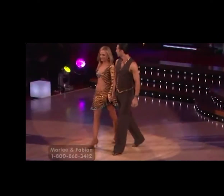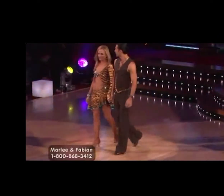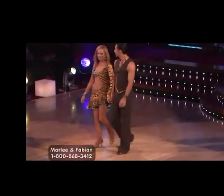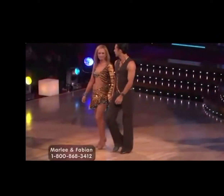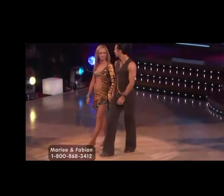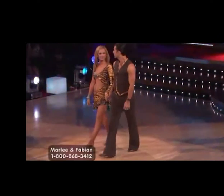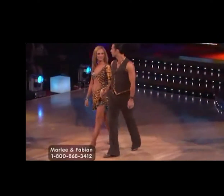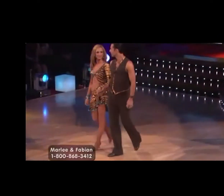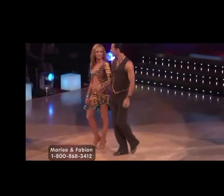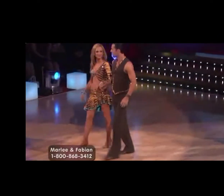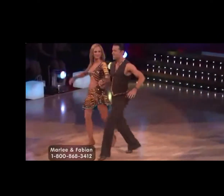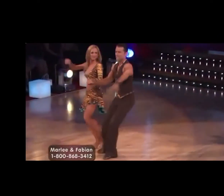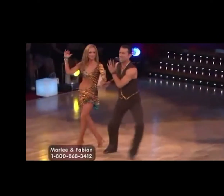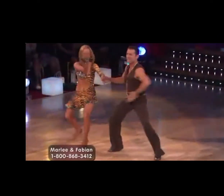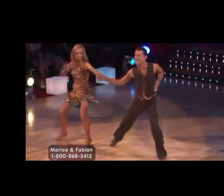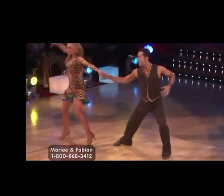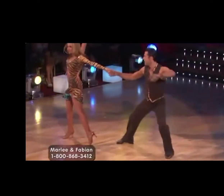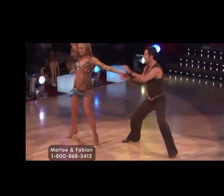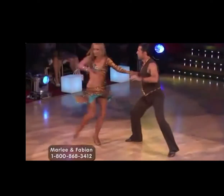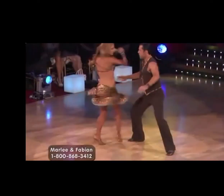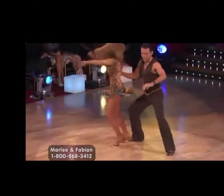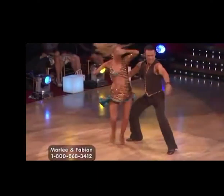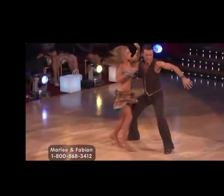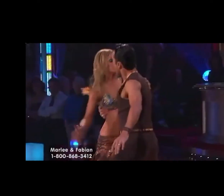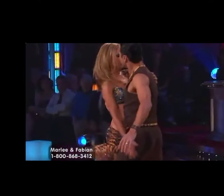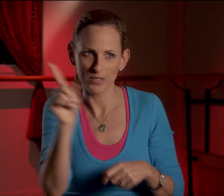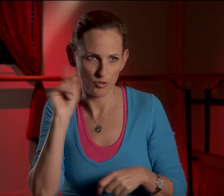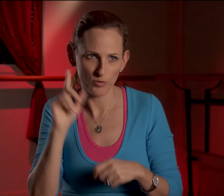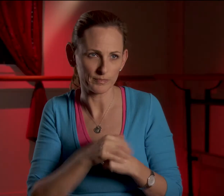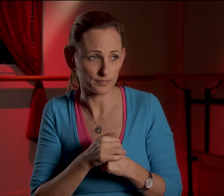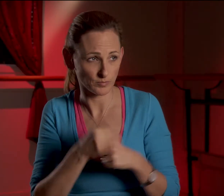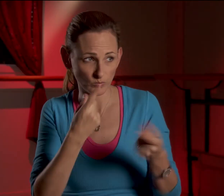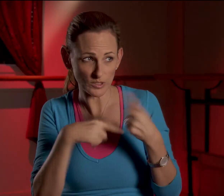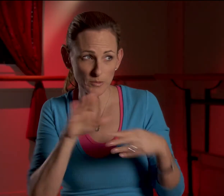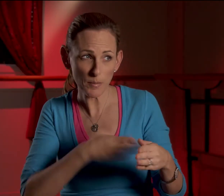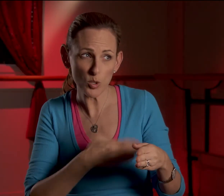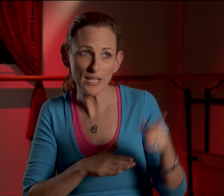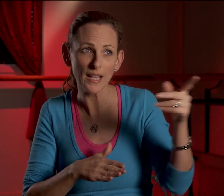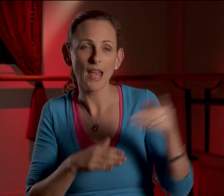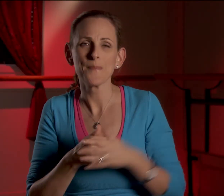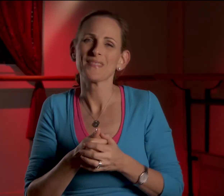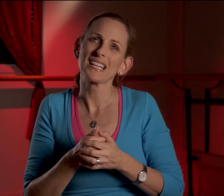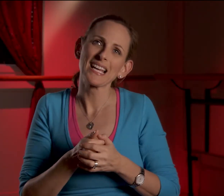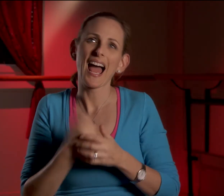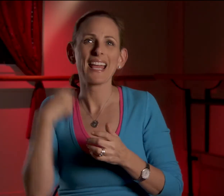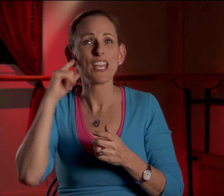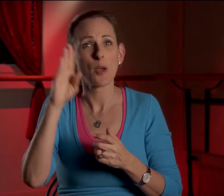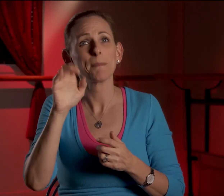same time, I can hear where I can hear noise, but it's not what hearing people hear. But when it comes to music, I mean, I can hear the beats,